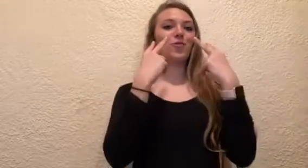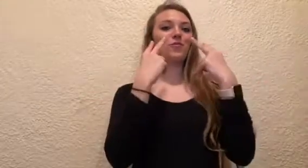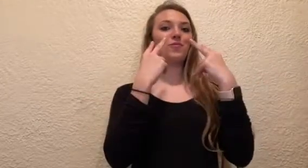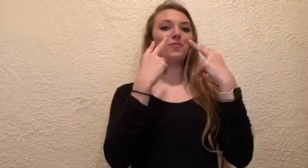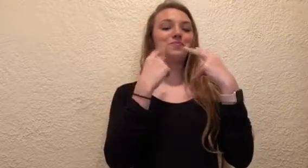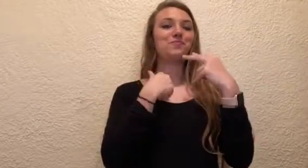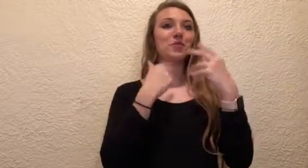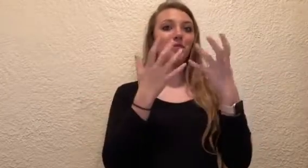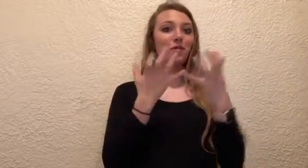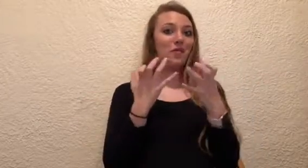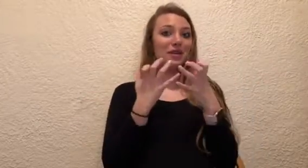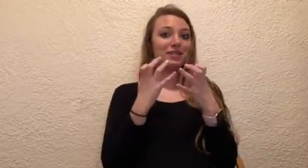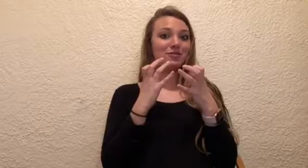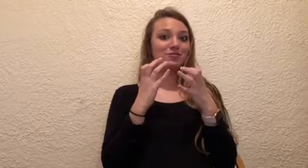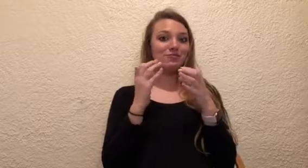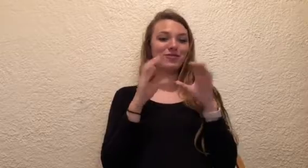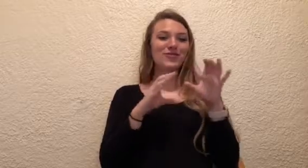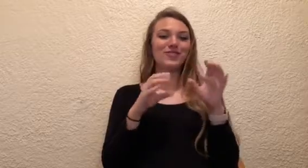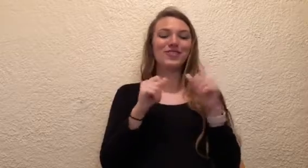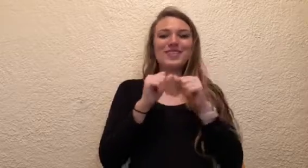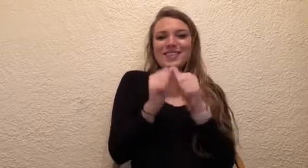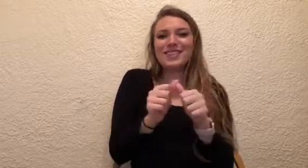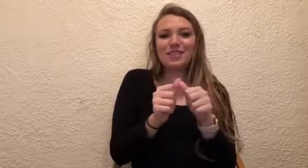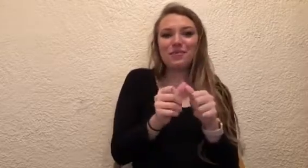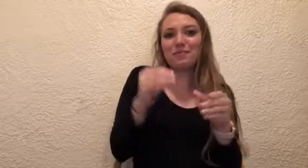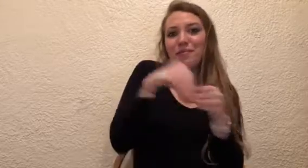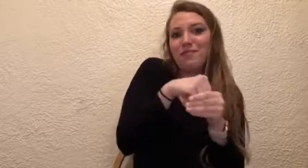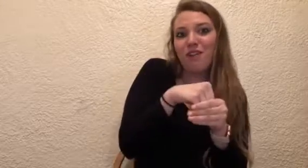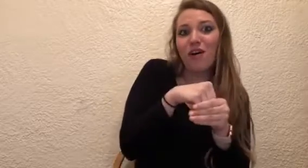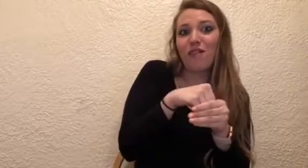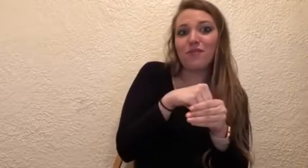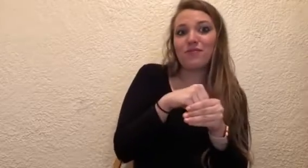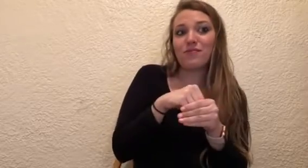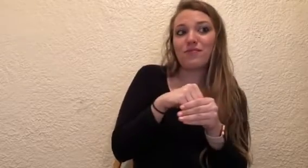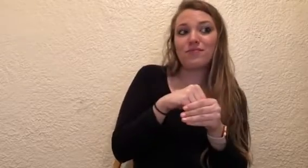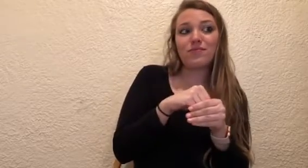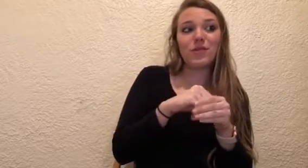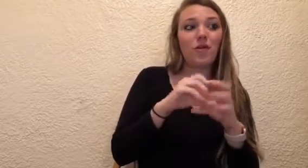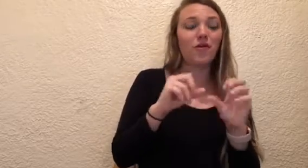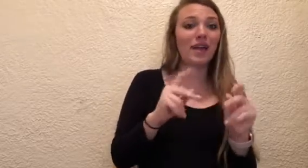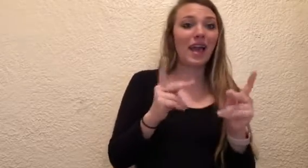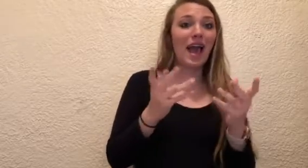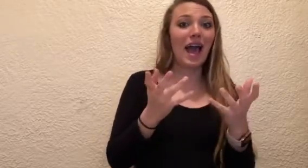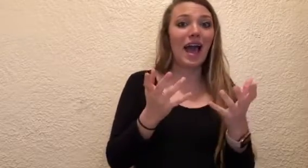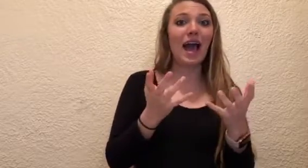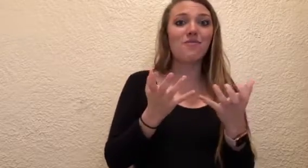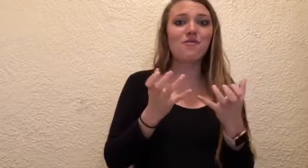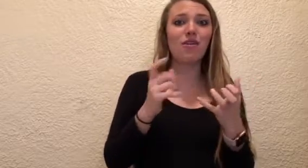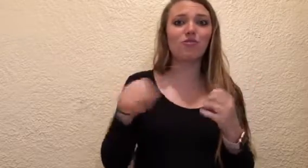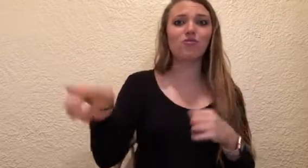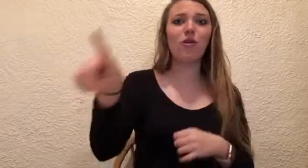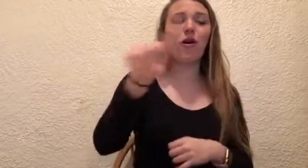Stay participants. Okay. I'd like to see all beautiful eyeballs. Hey, you can straighten that out. That's